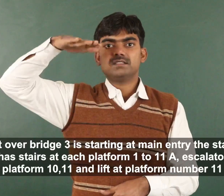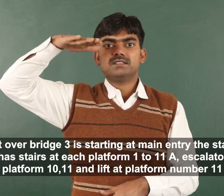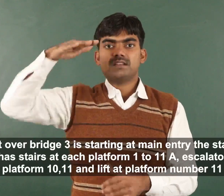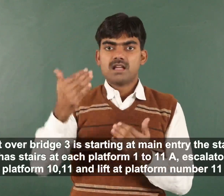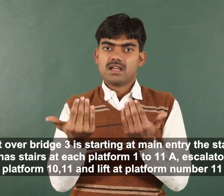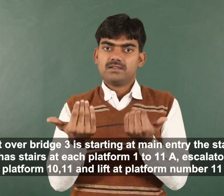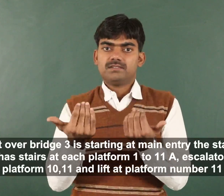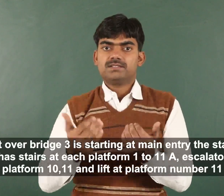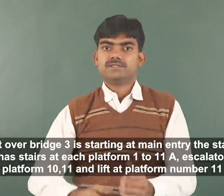11A.